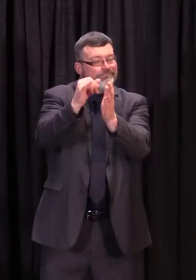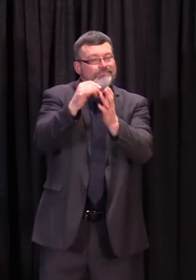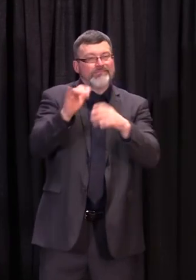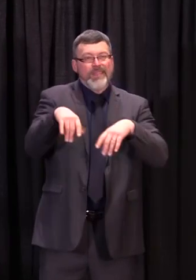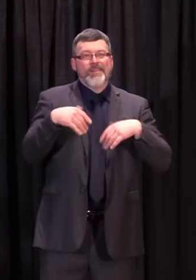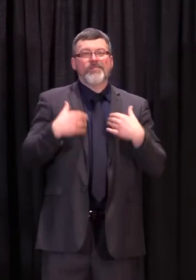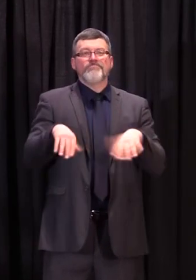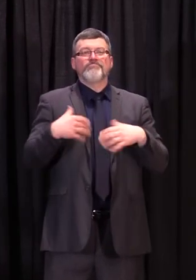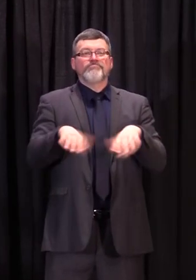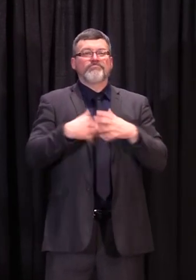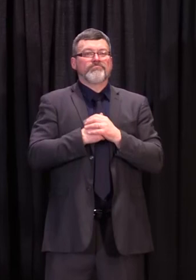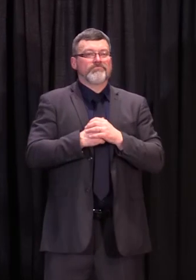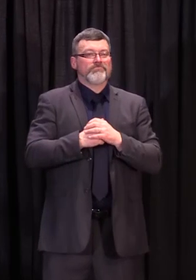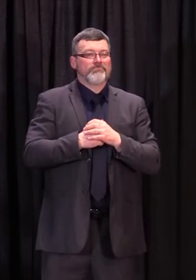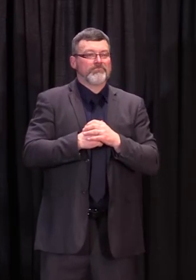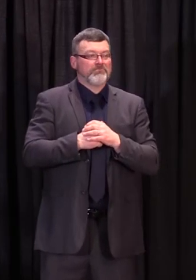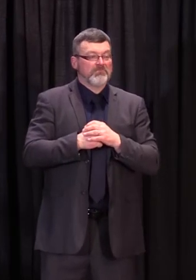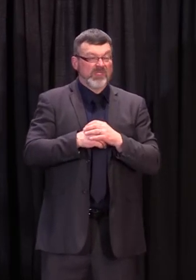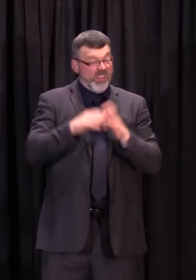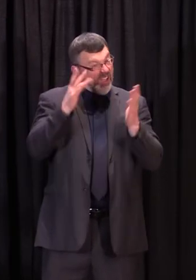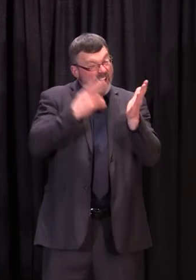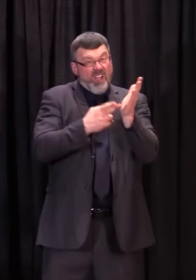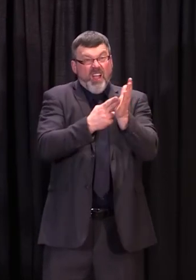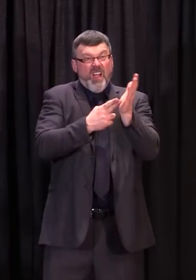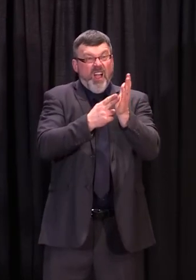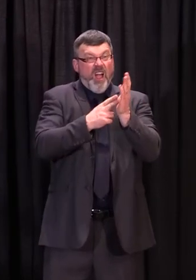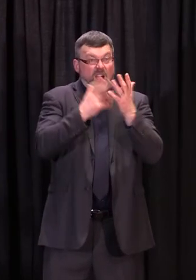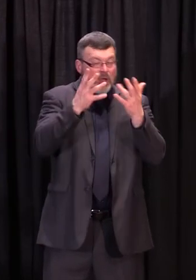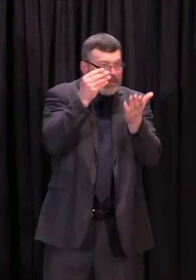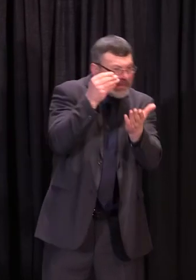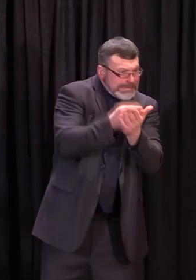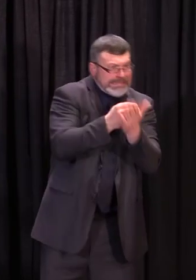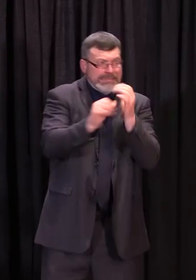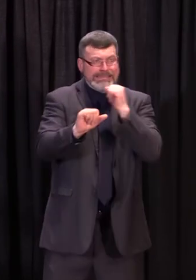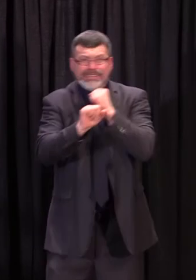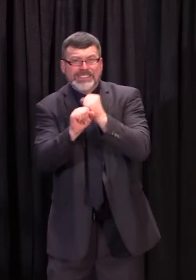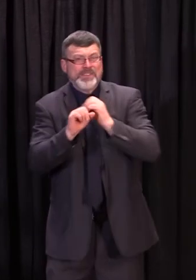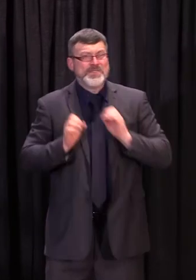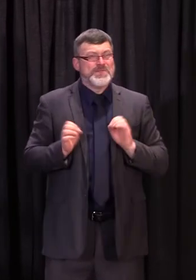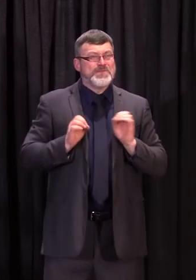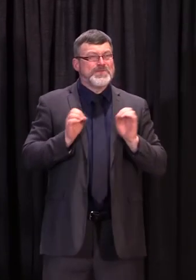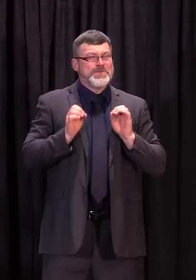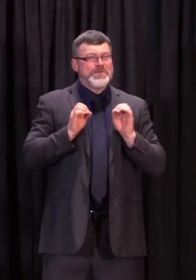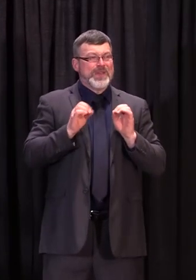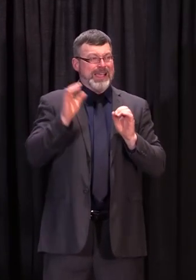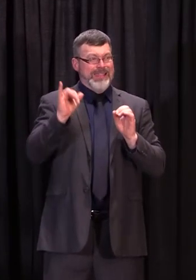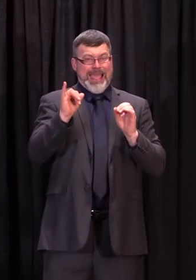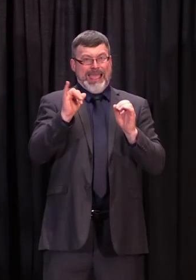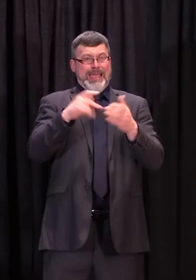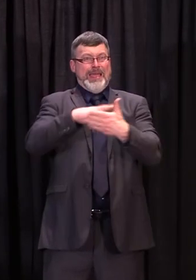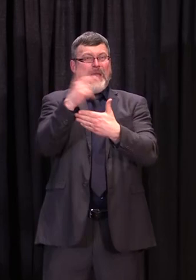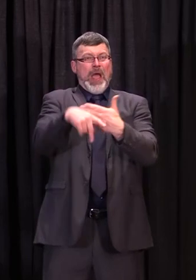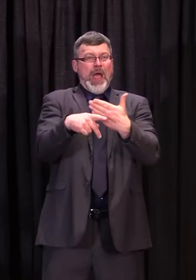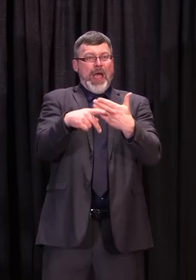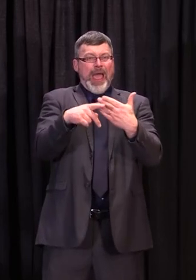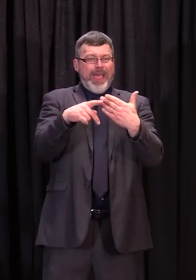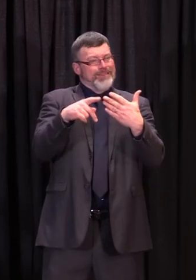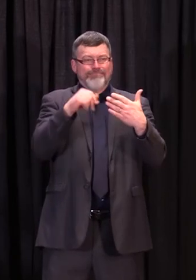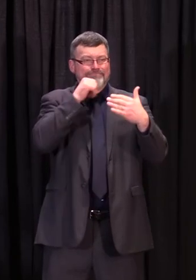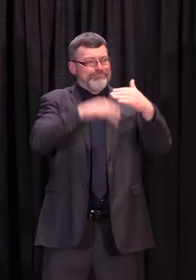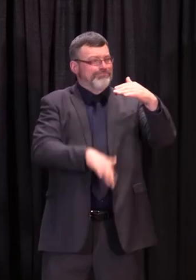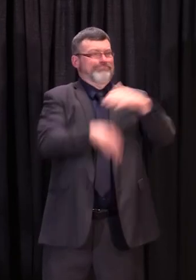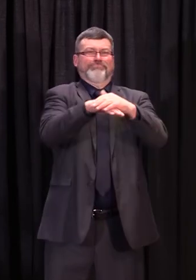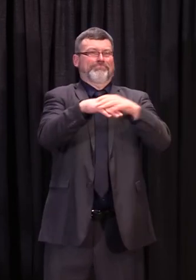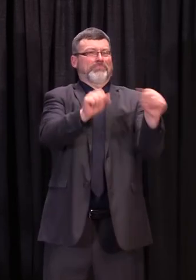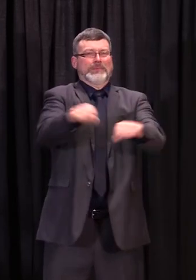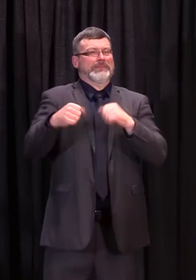But without enough funding or marketing, this initiative isn't living up to its full potential. To really move the